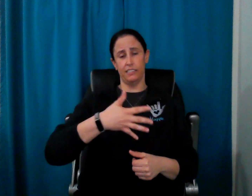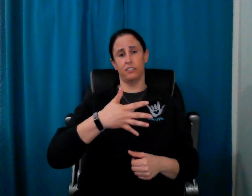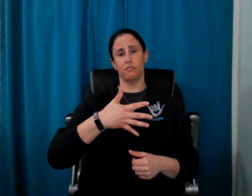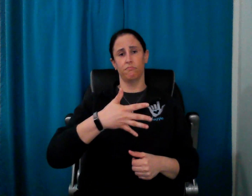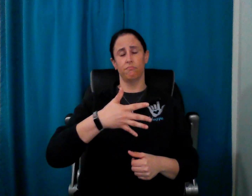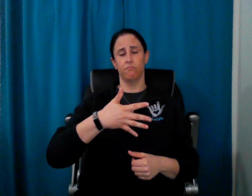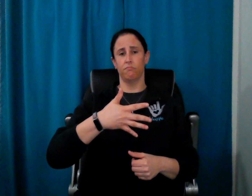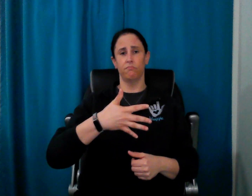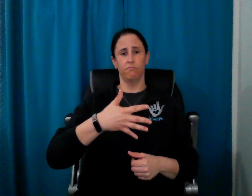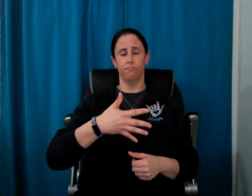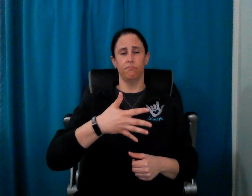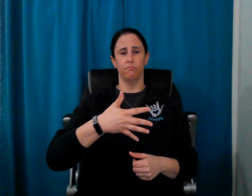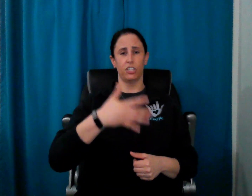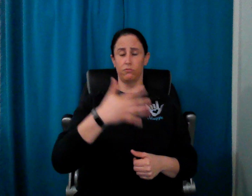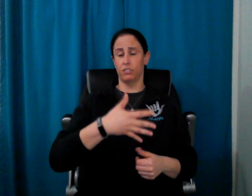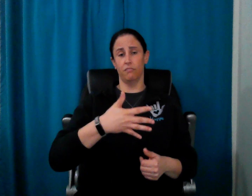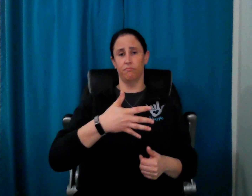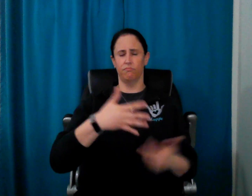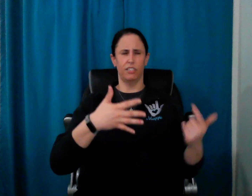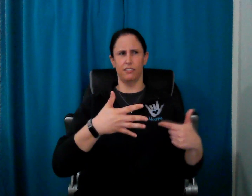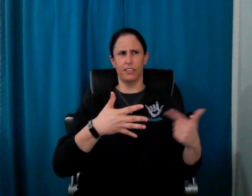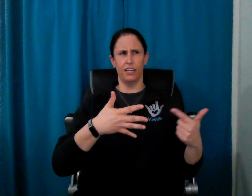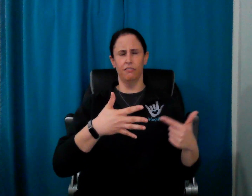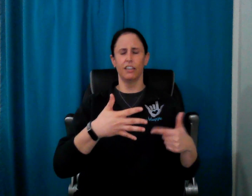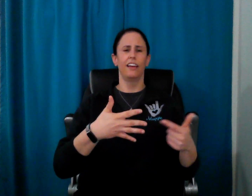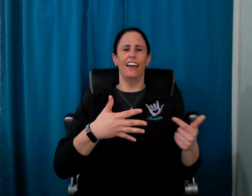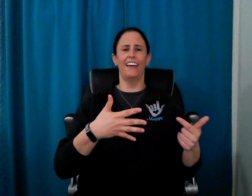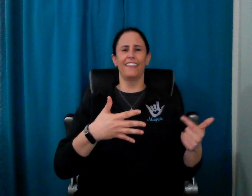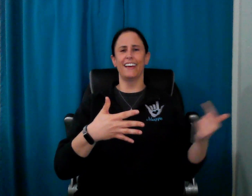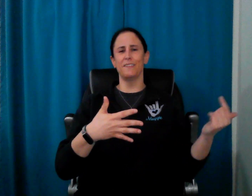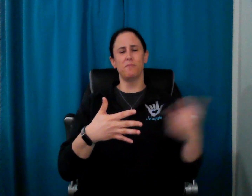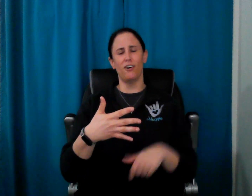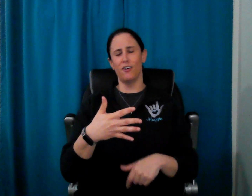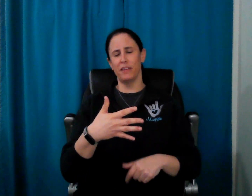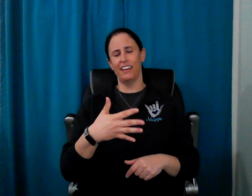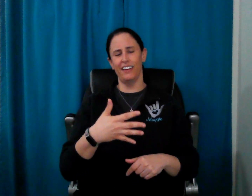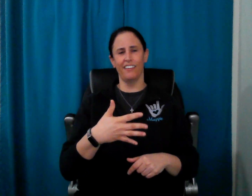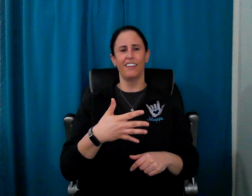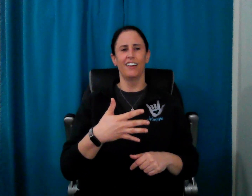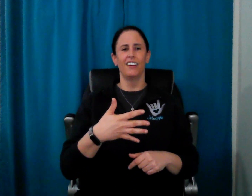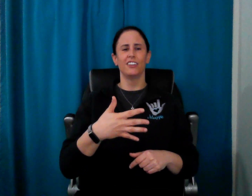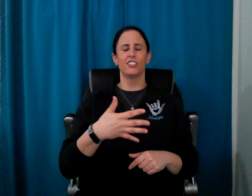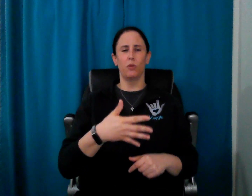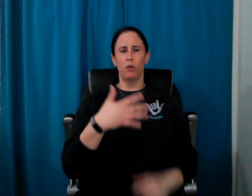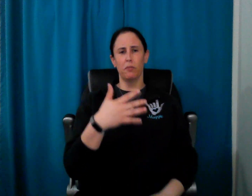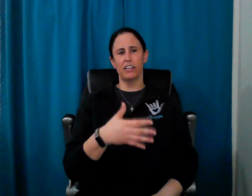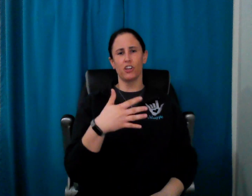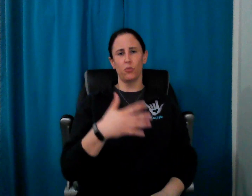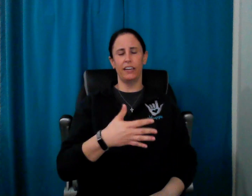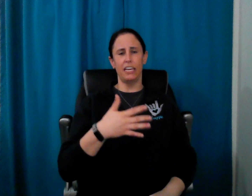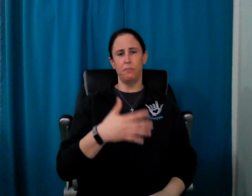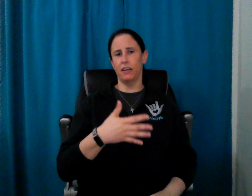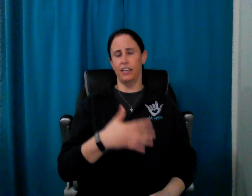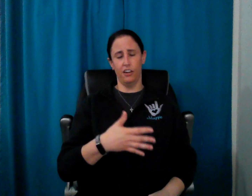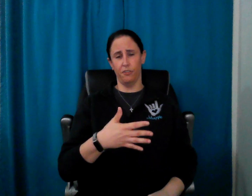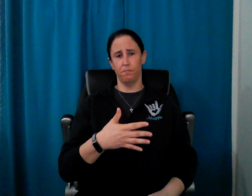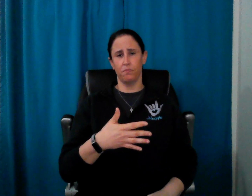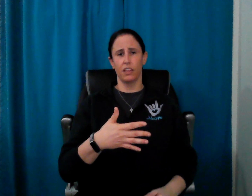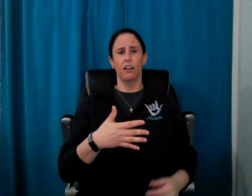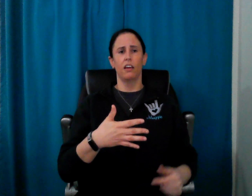it's so to the side, and then palm in. So we want to make sure we keep it here.